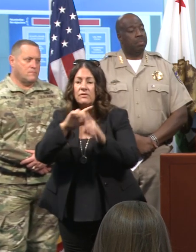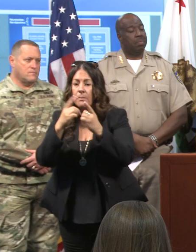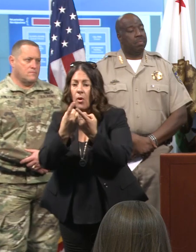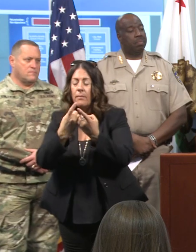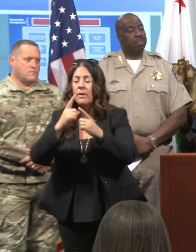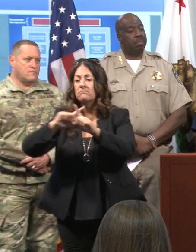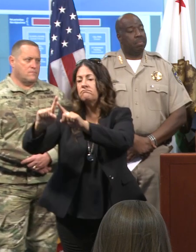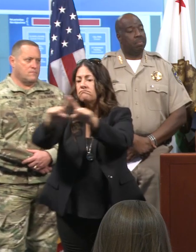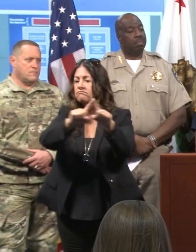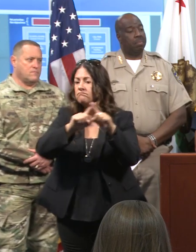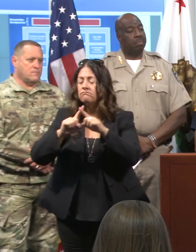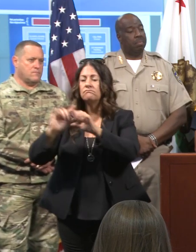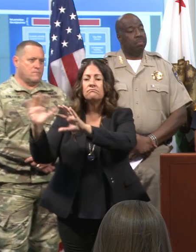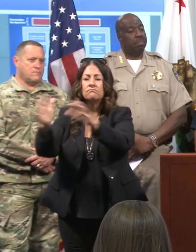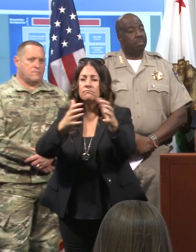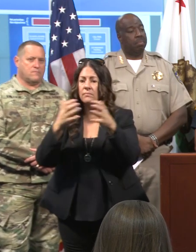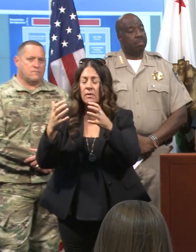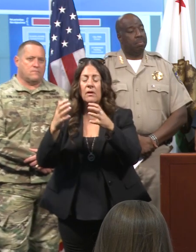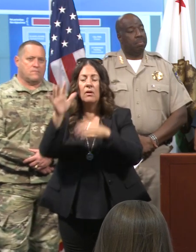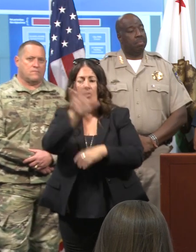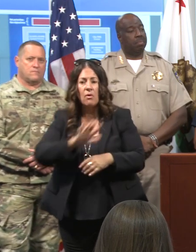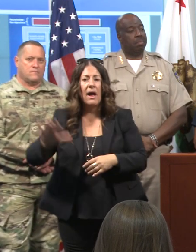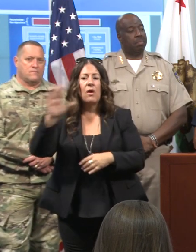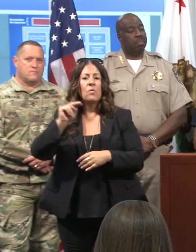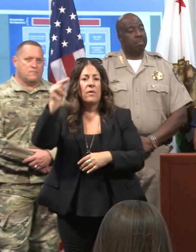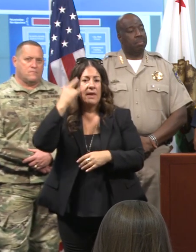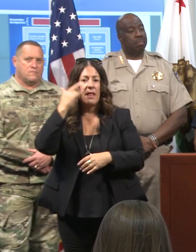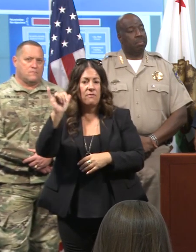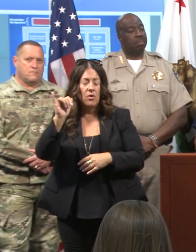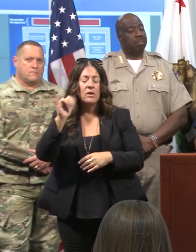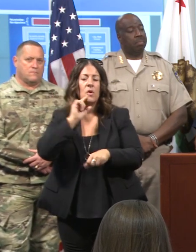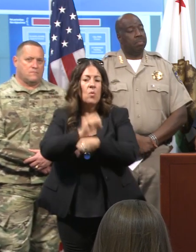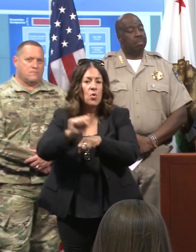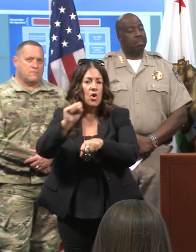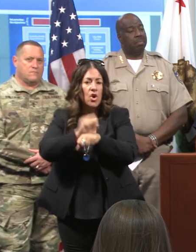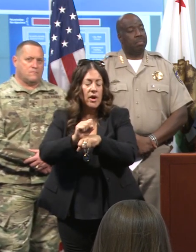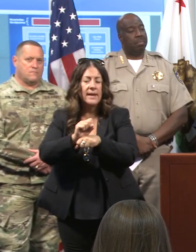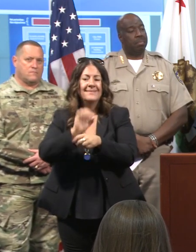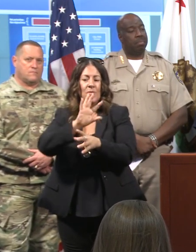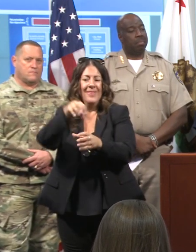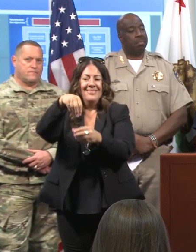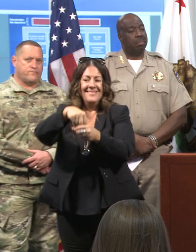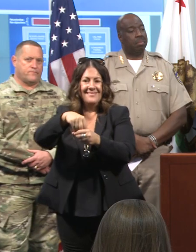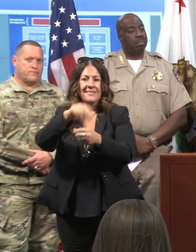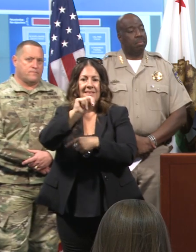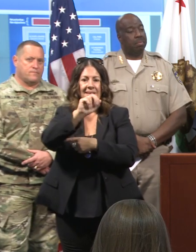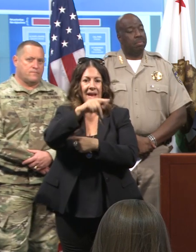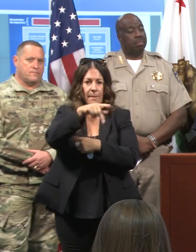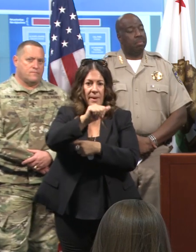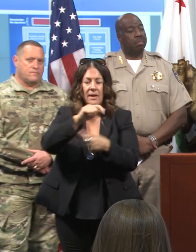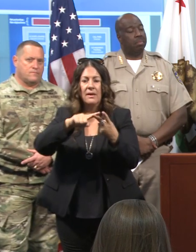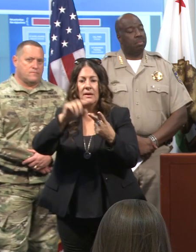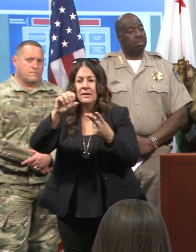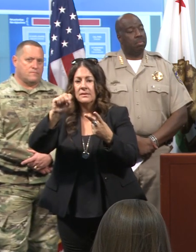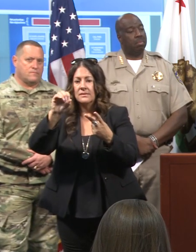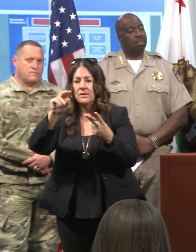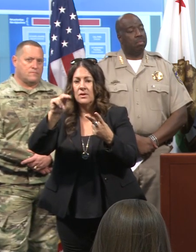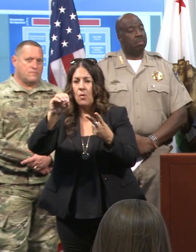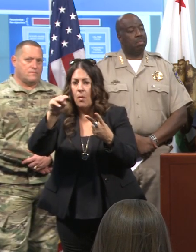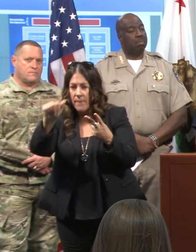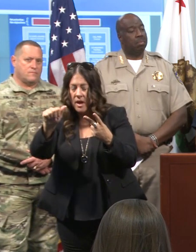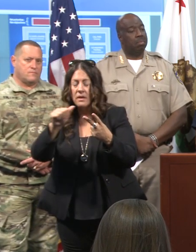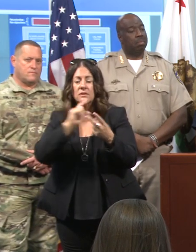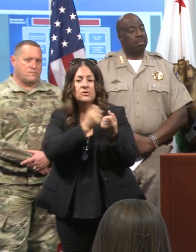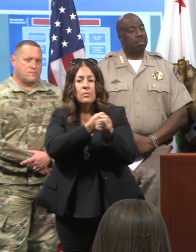other law enforcement entities all throughout Northern California that are working in Sonoma and Napa, supporting